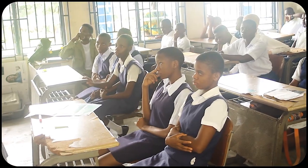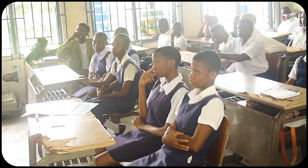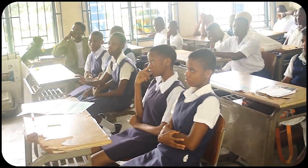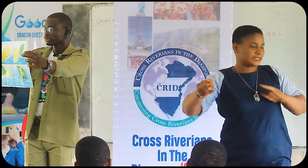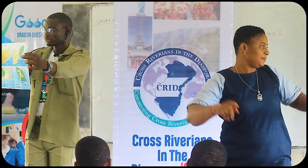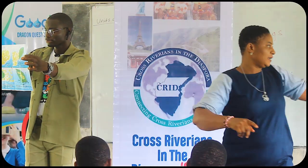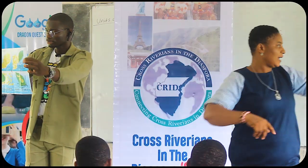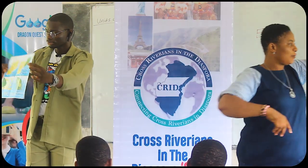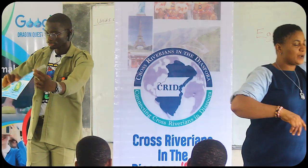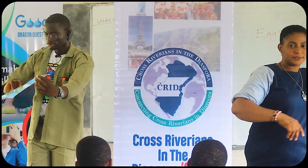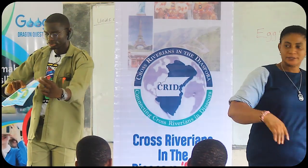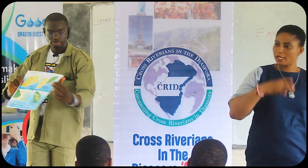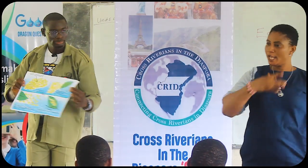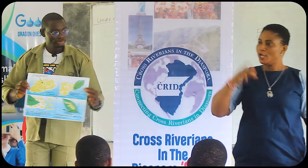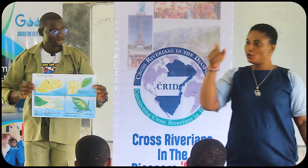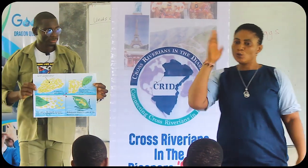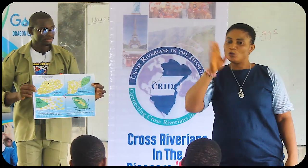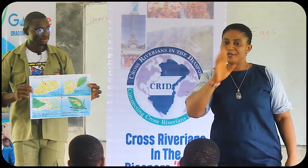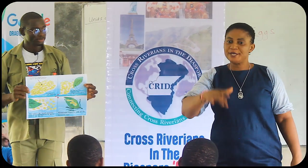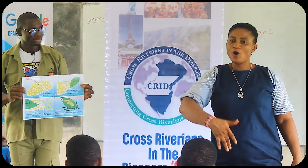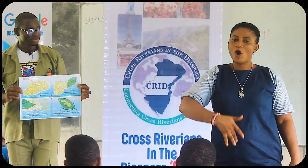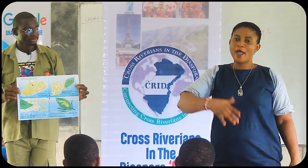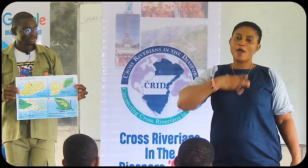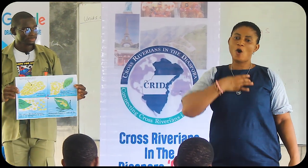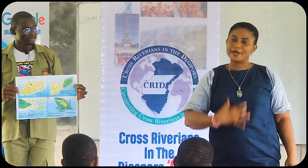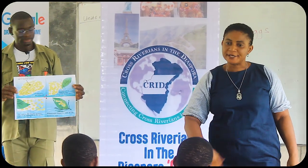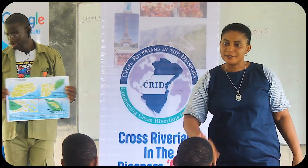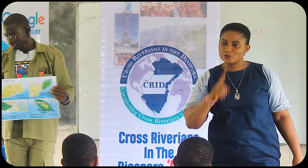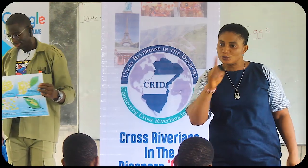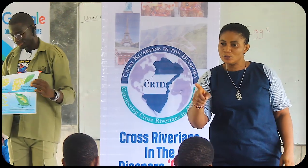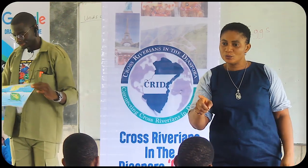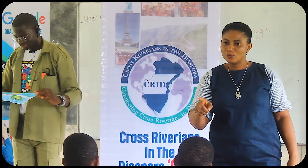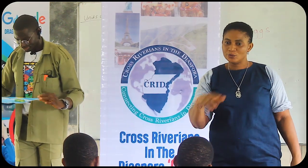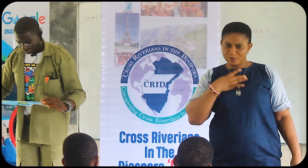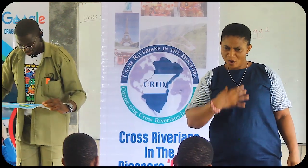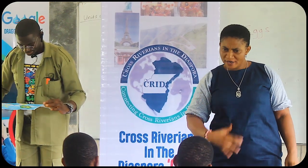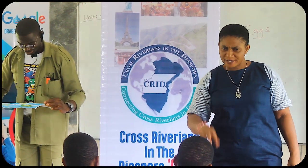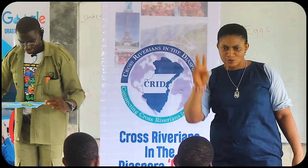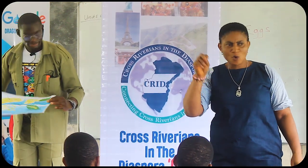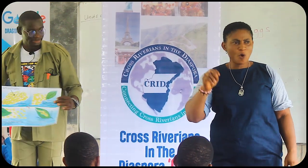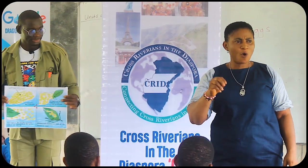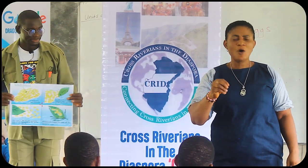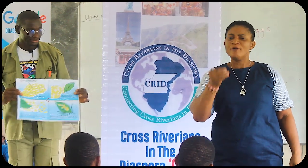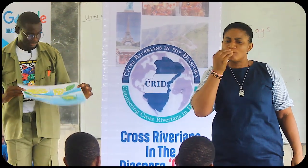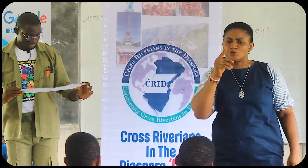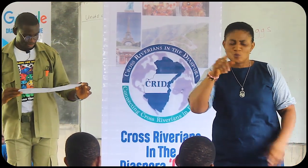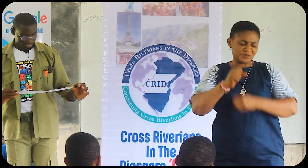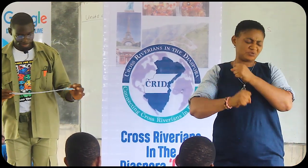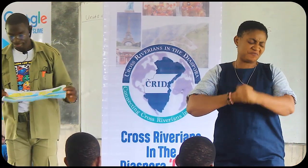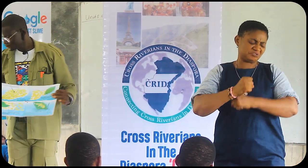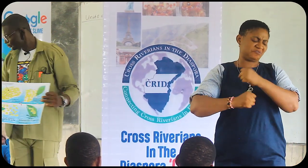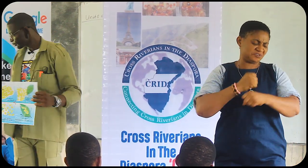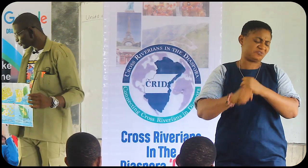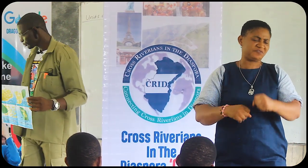You escape here and when? Shey, you will be hungry. True? You will be hungry. No food. You